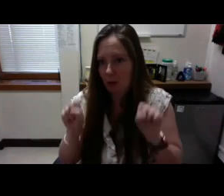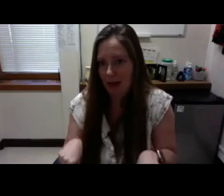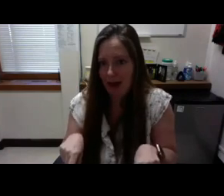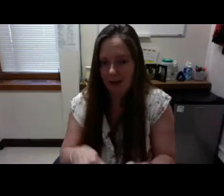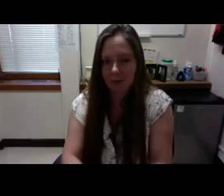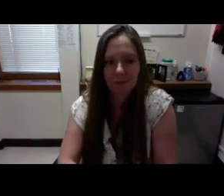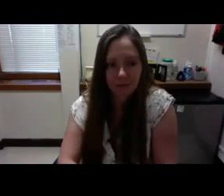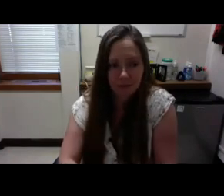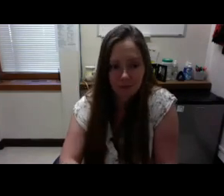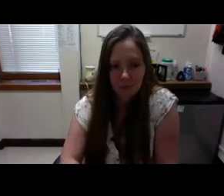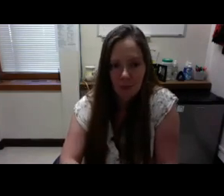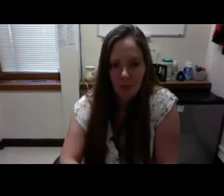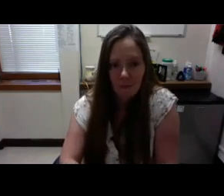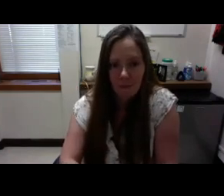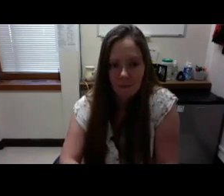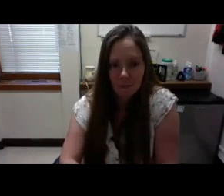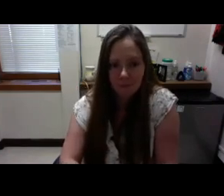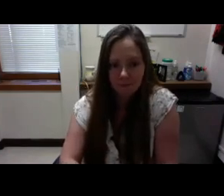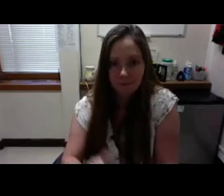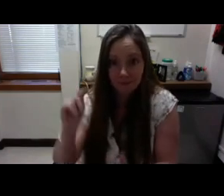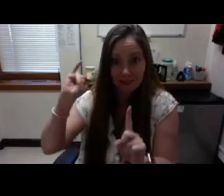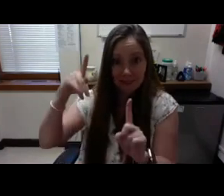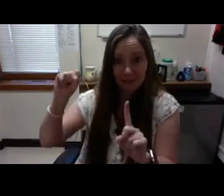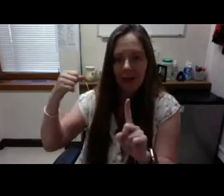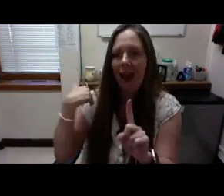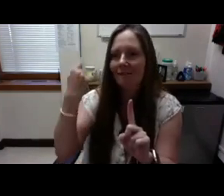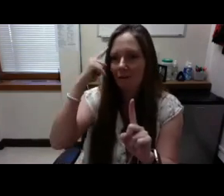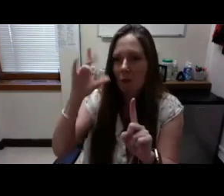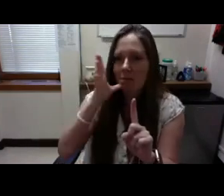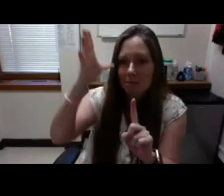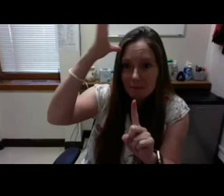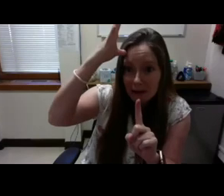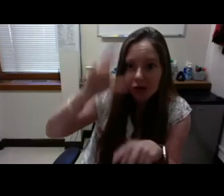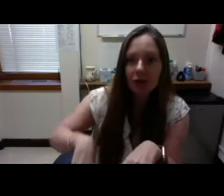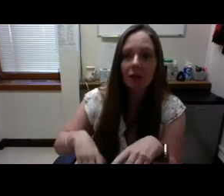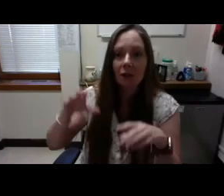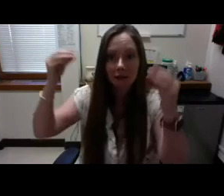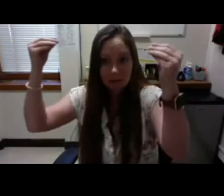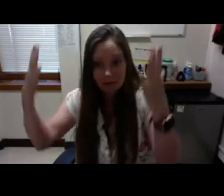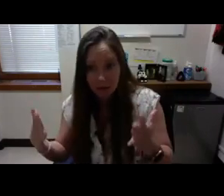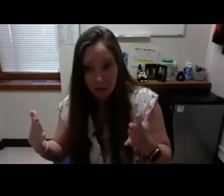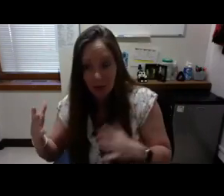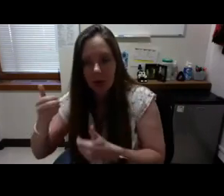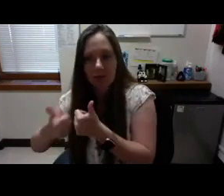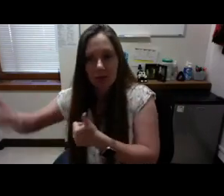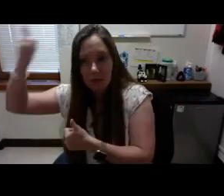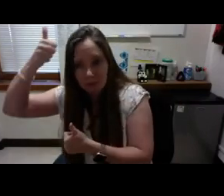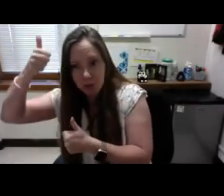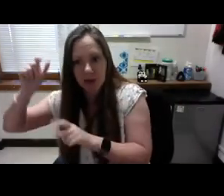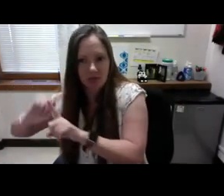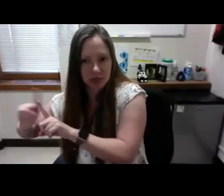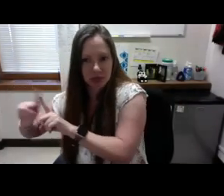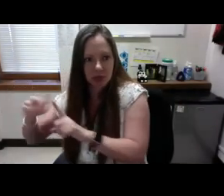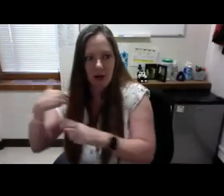and the earlier the better, just as much as possible. Now we have some tips for parents and for